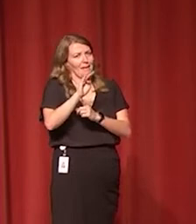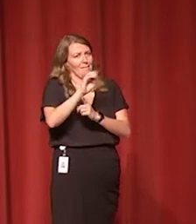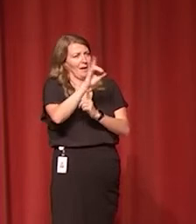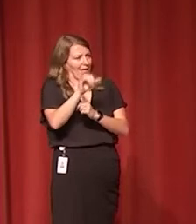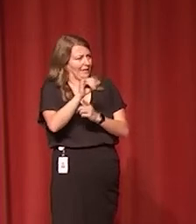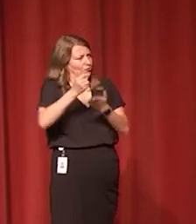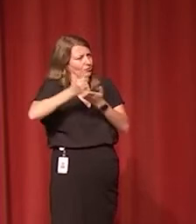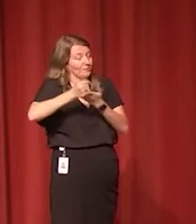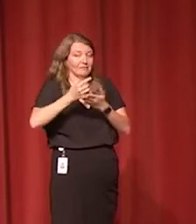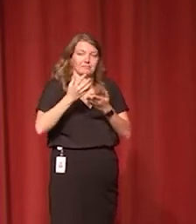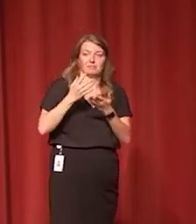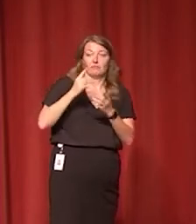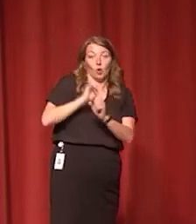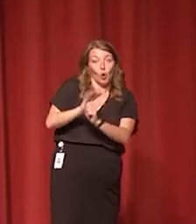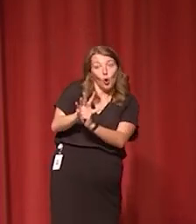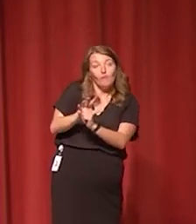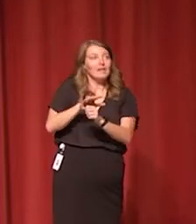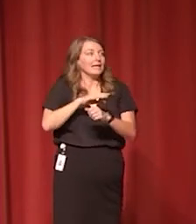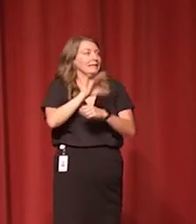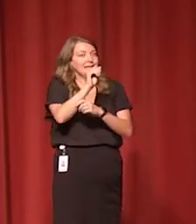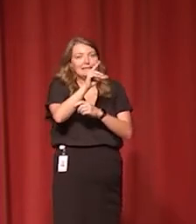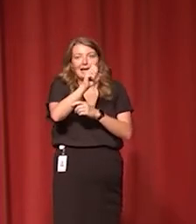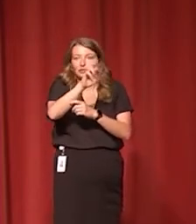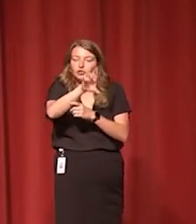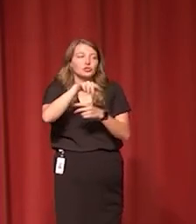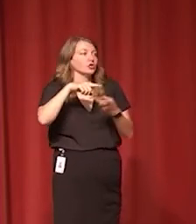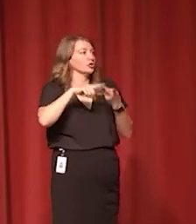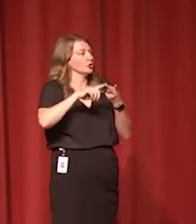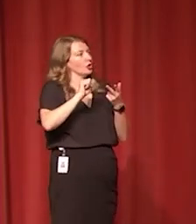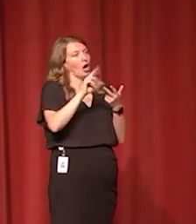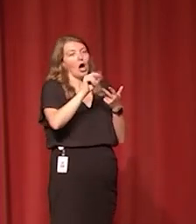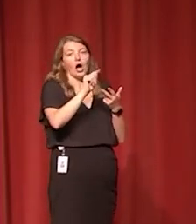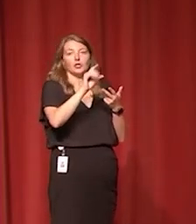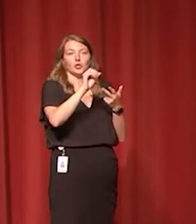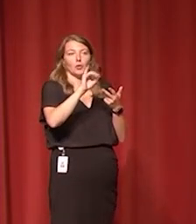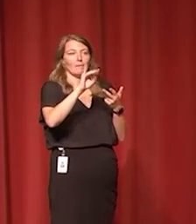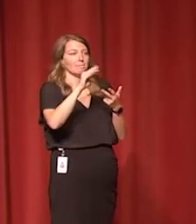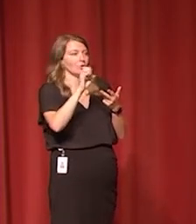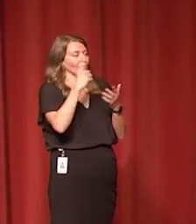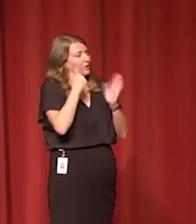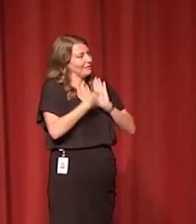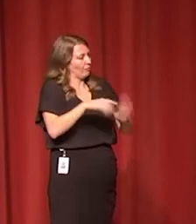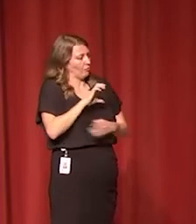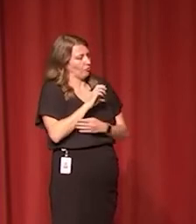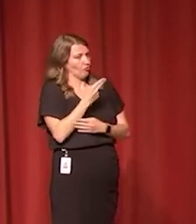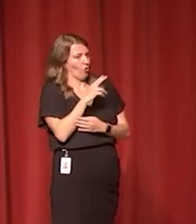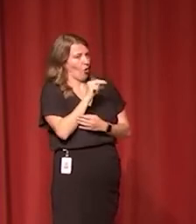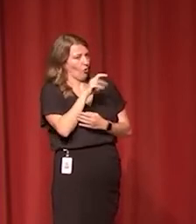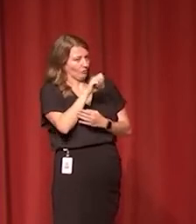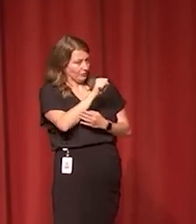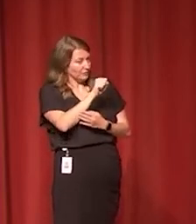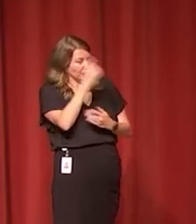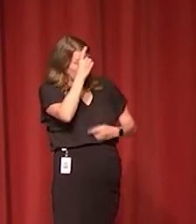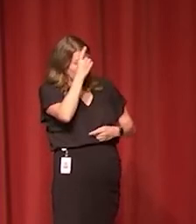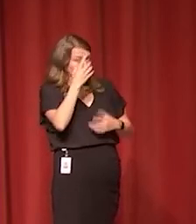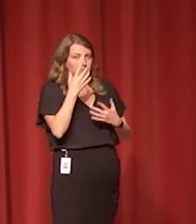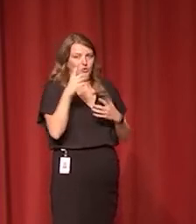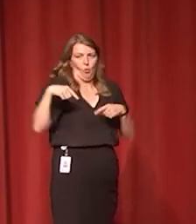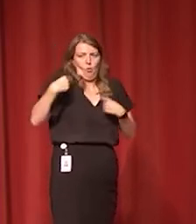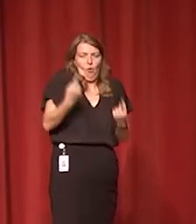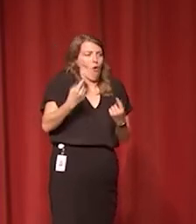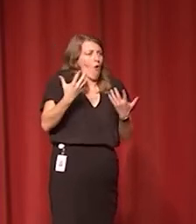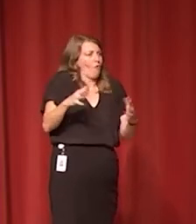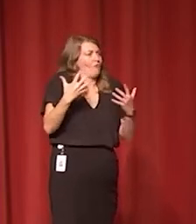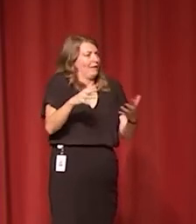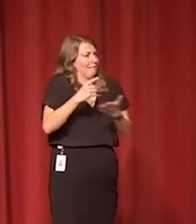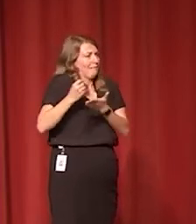for COVID or cancer or autoimmune diseases like Crohn's disease. So this is something that's already been